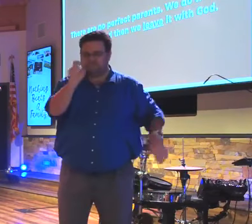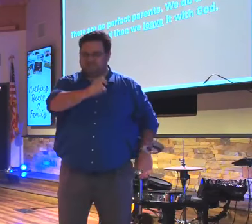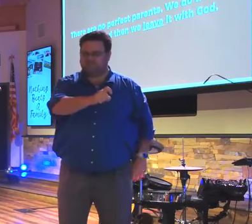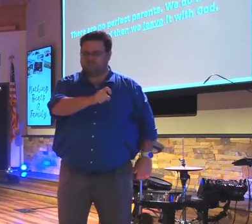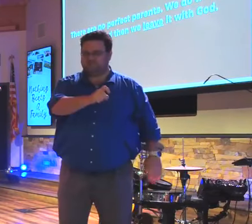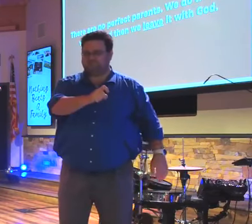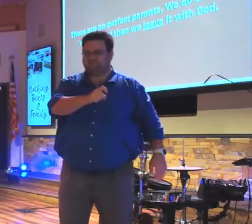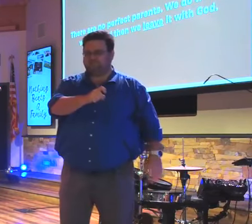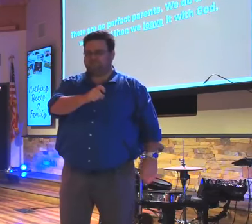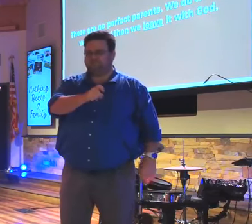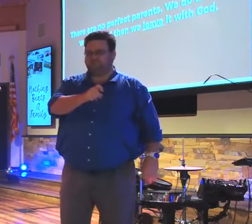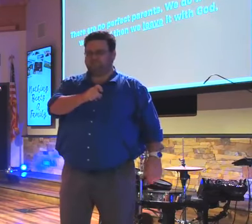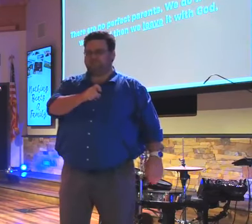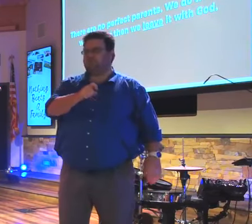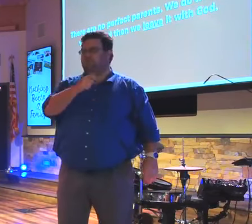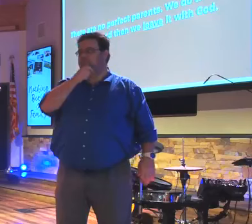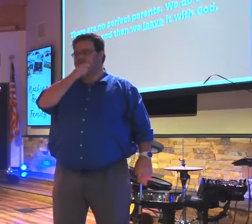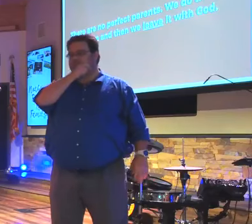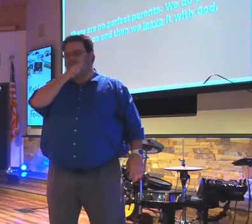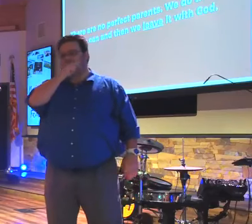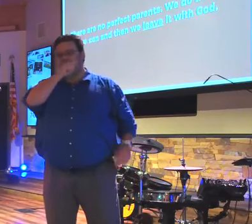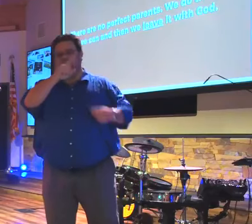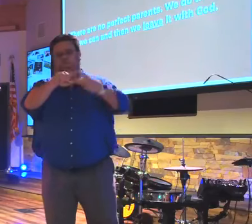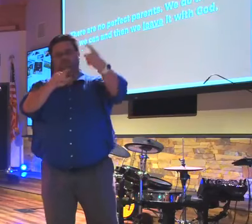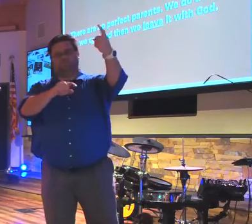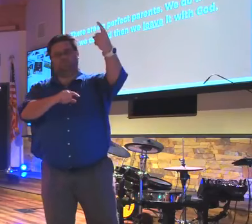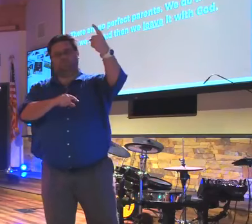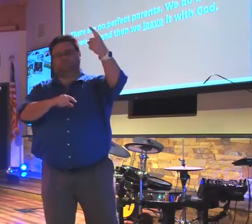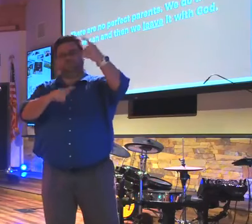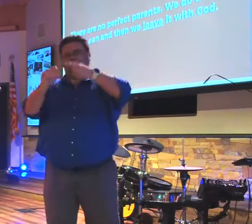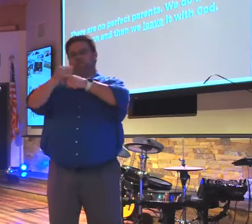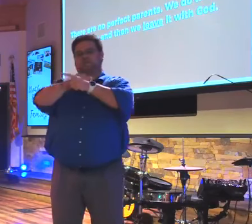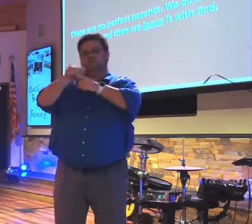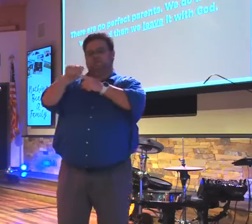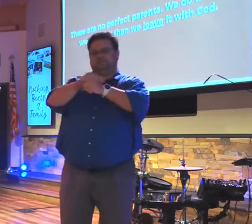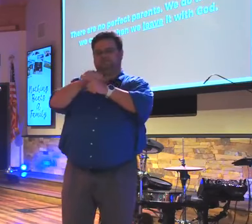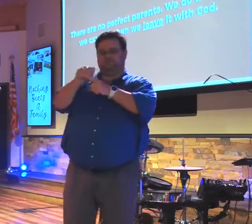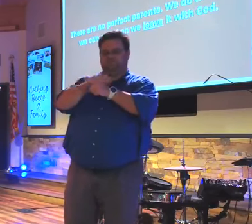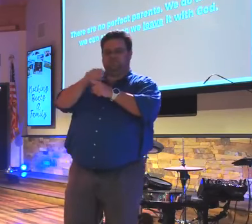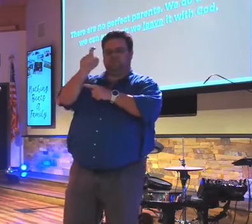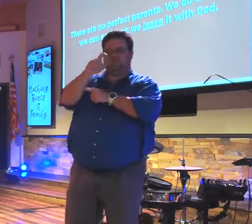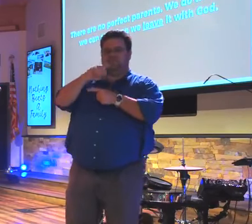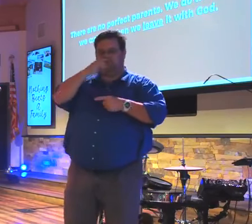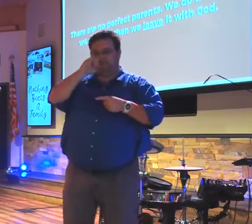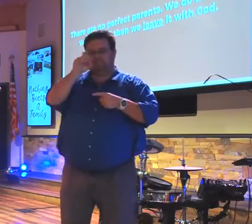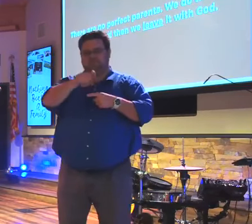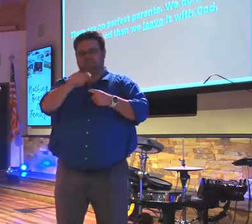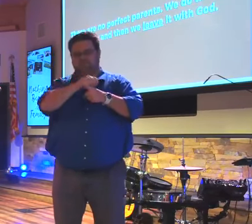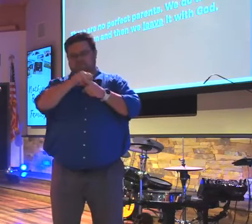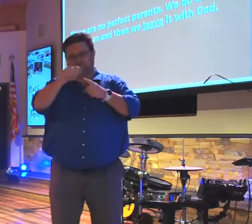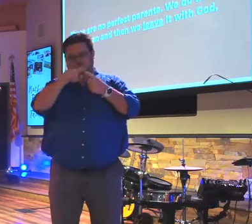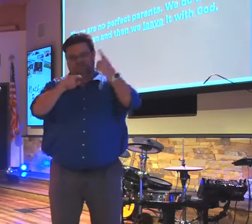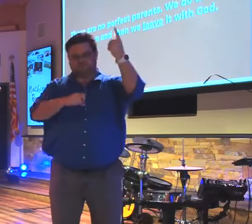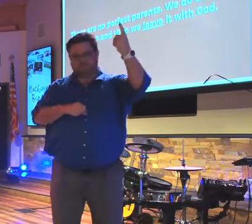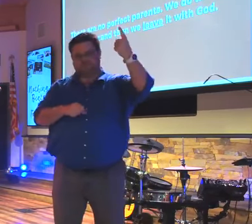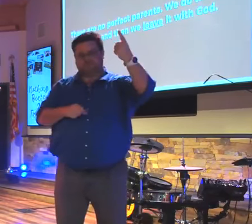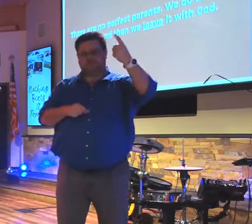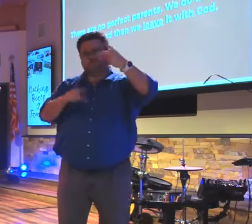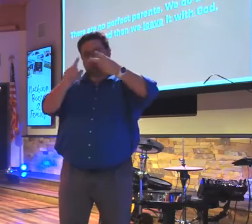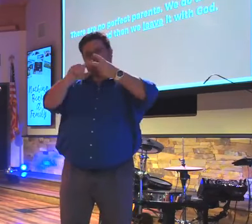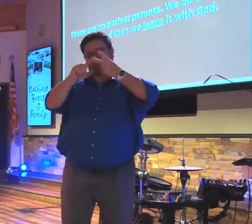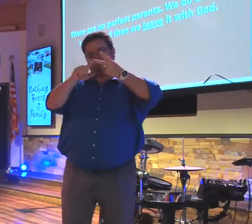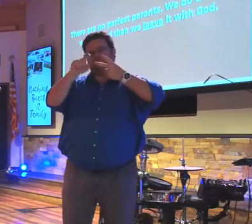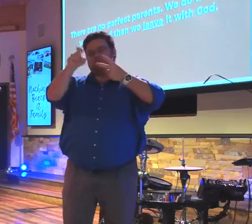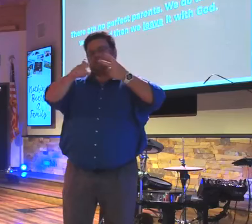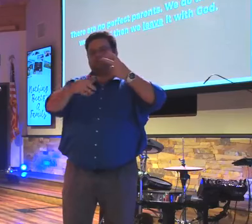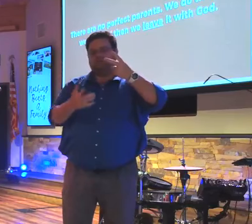quick and let's review. We said number one, kids need what? Training. Training. Someone's got to train them and teach them the right way to go. Number two, they